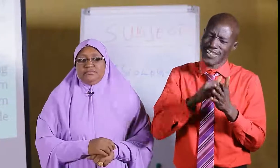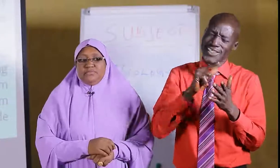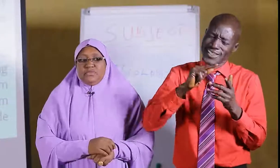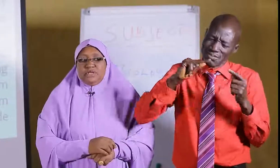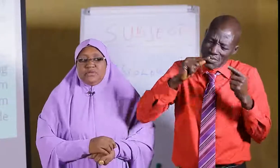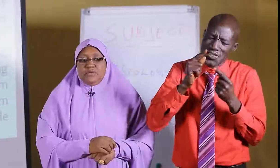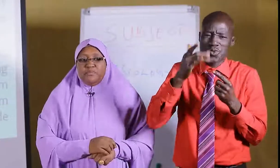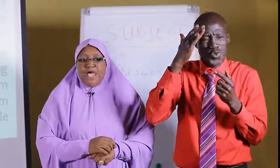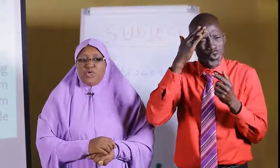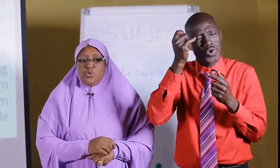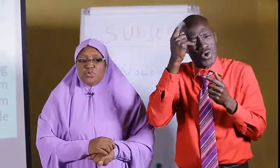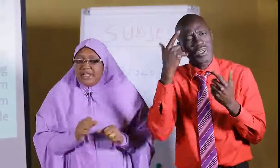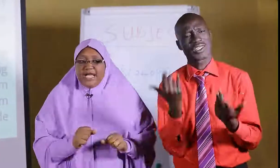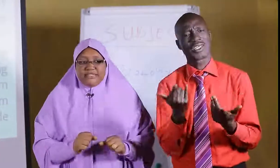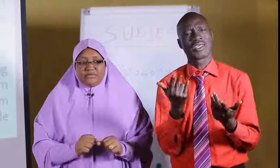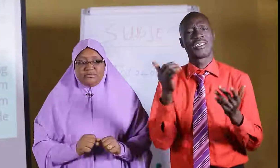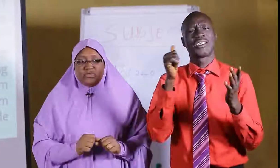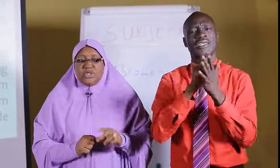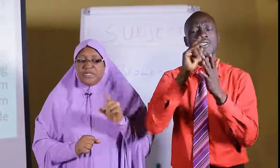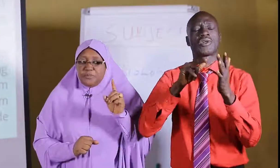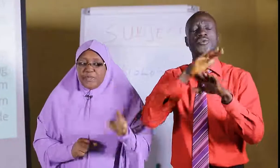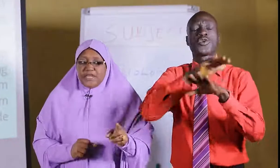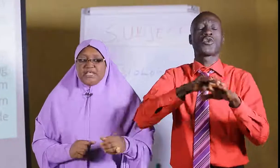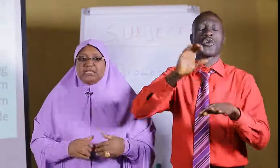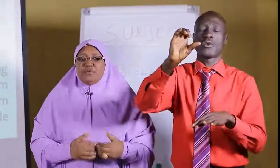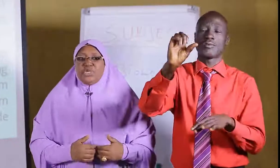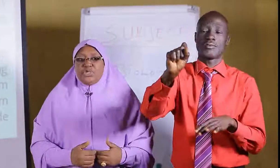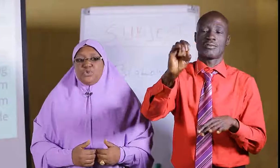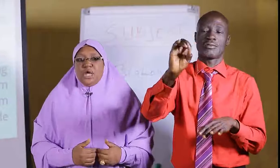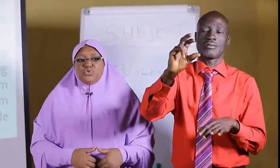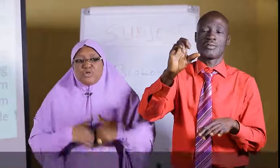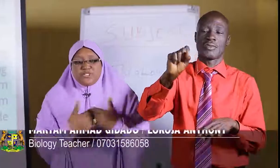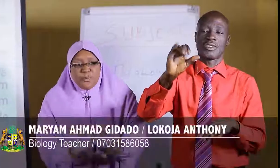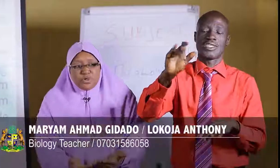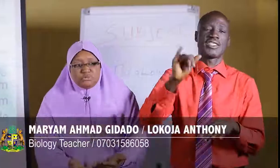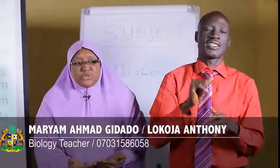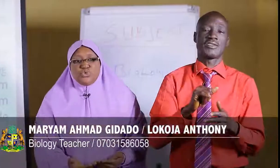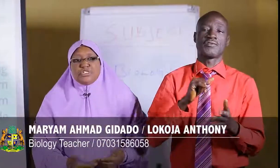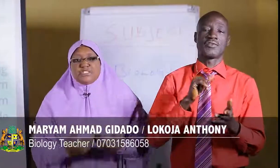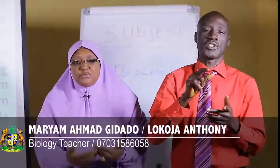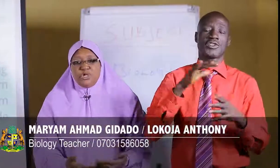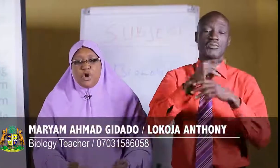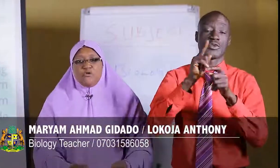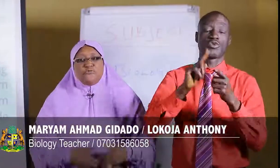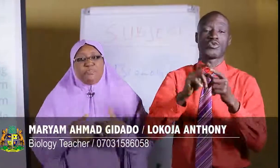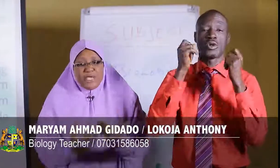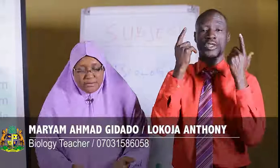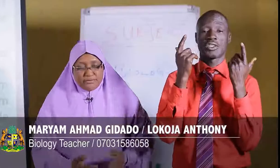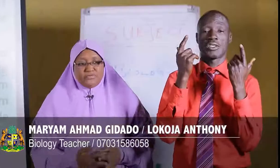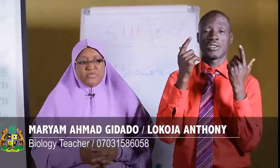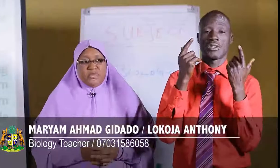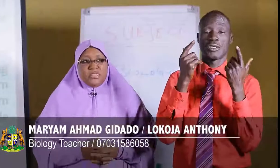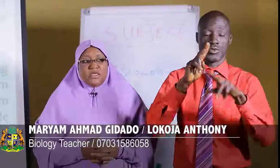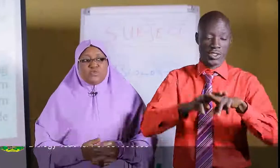pain. By you reacting, the pain is now making you now to respond to the stimuli of